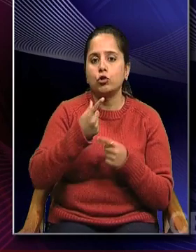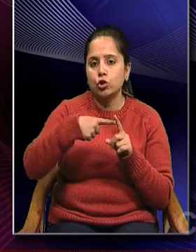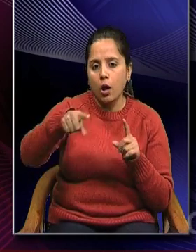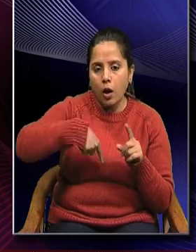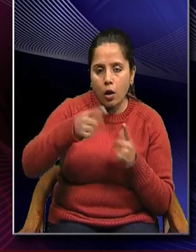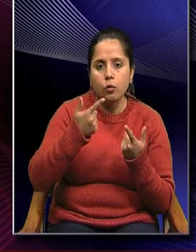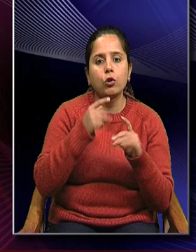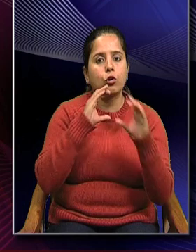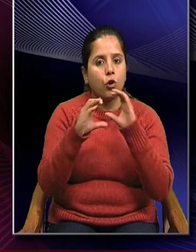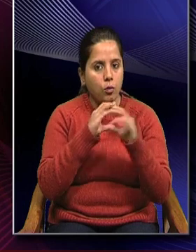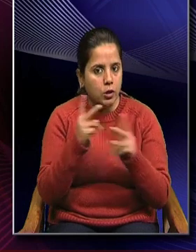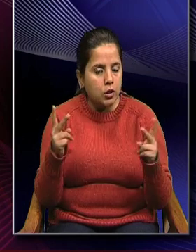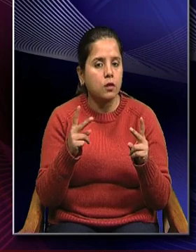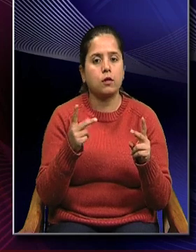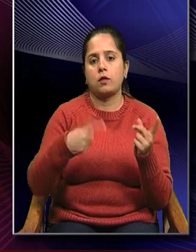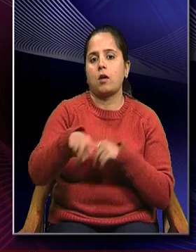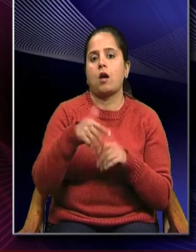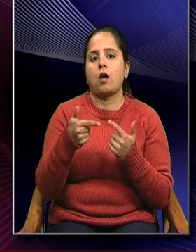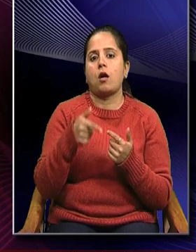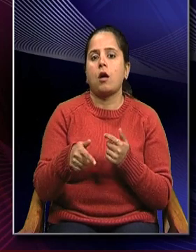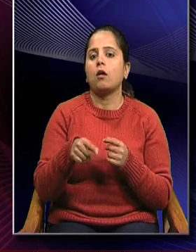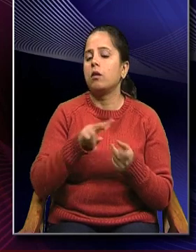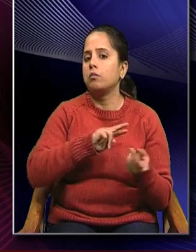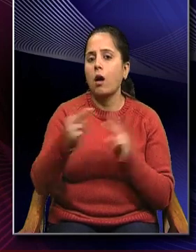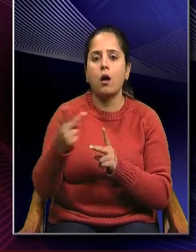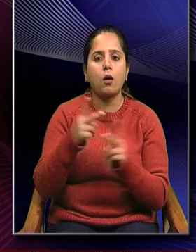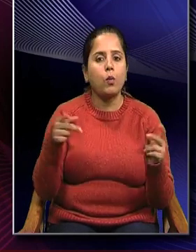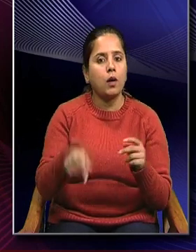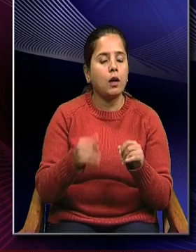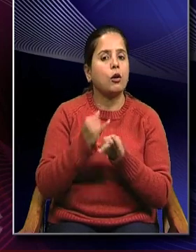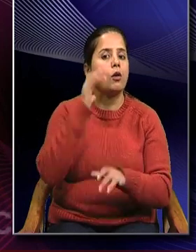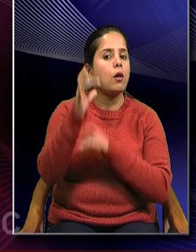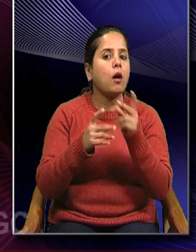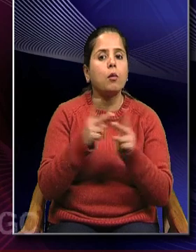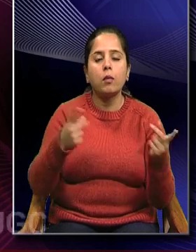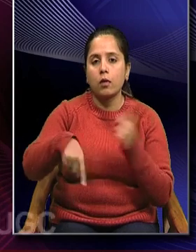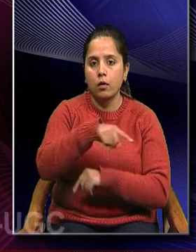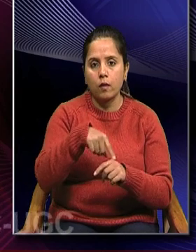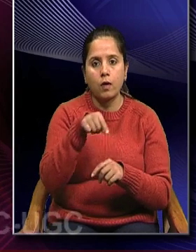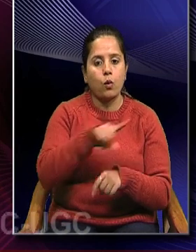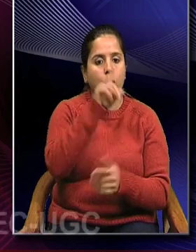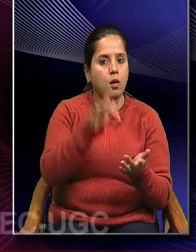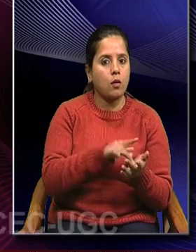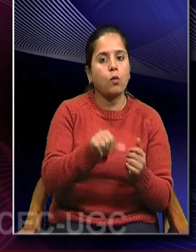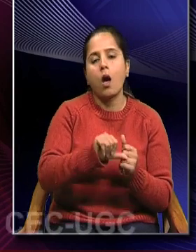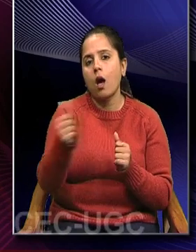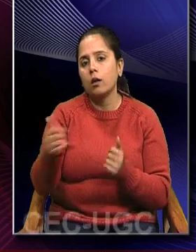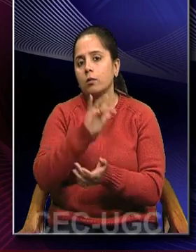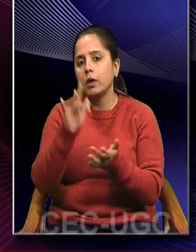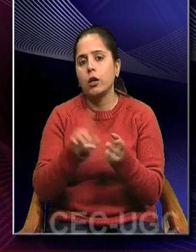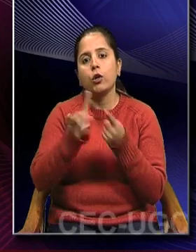communications, and how the rapid transfer of industrial technology also took place from one region to another in